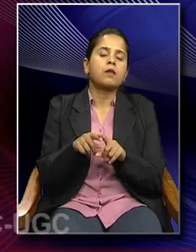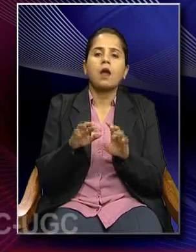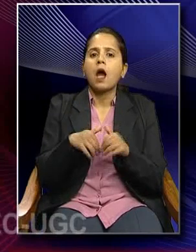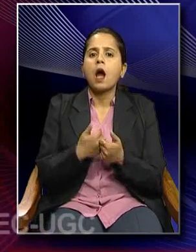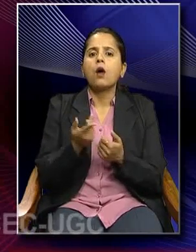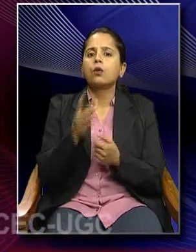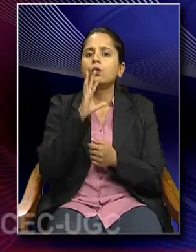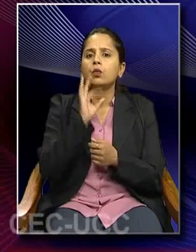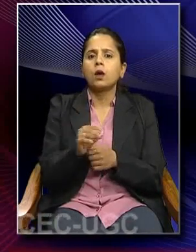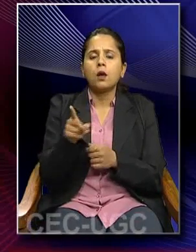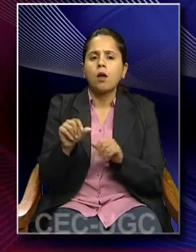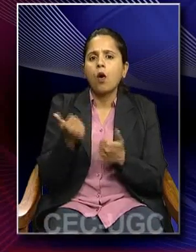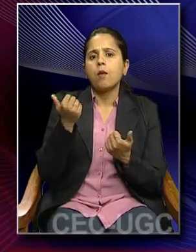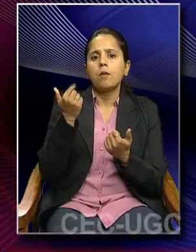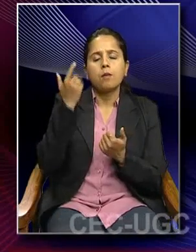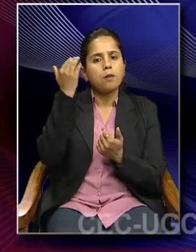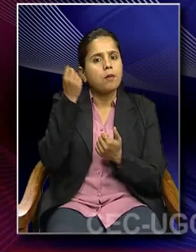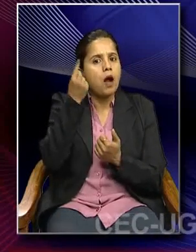this real can be understood.